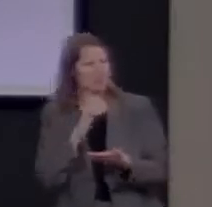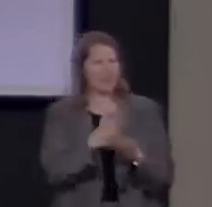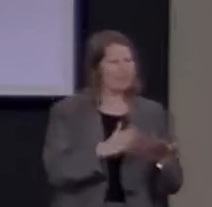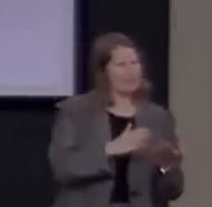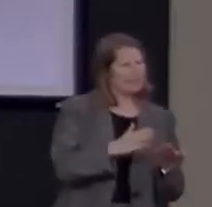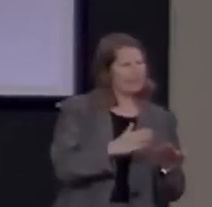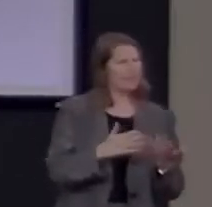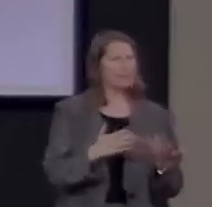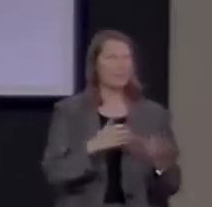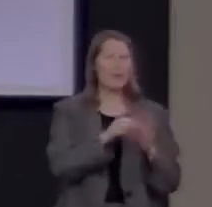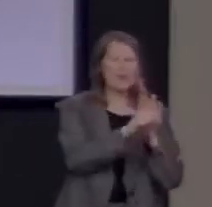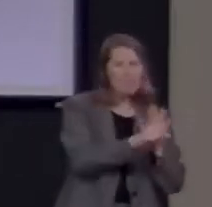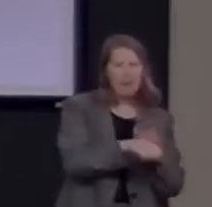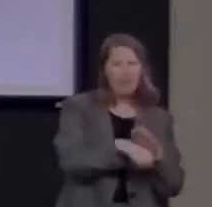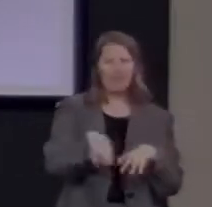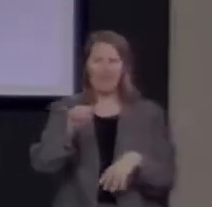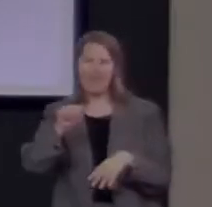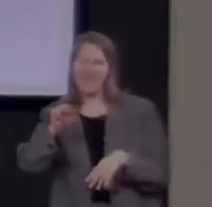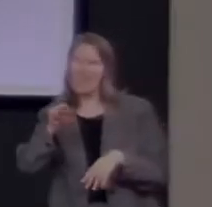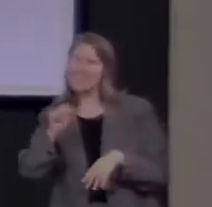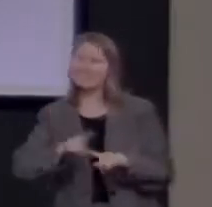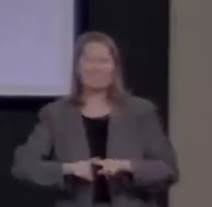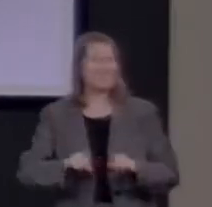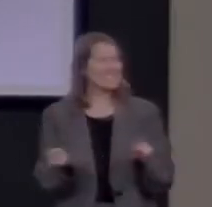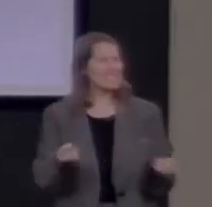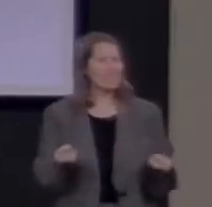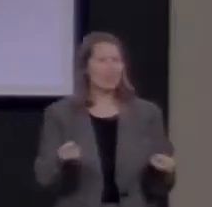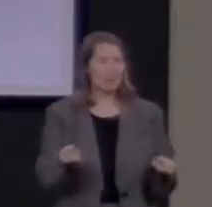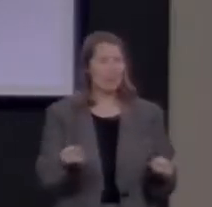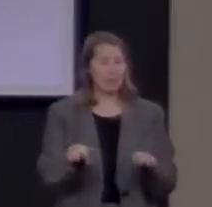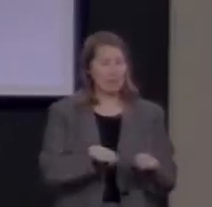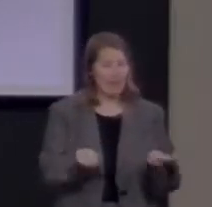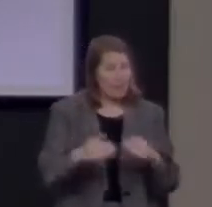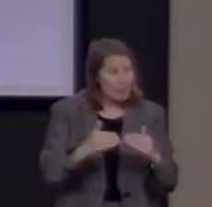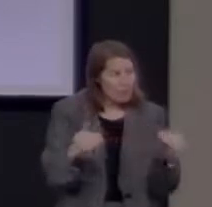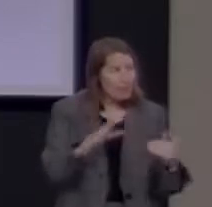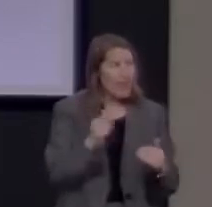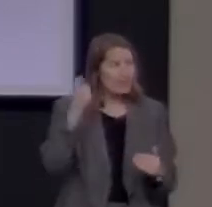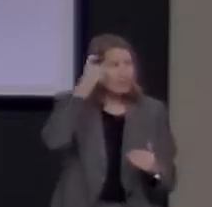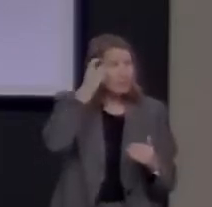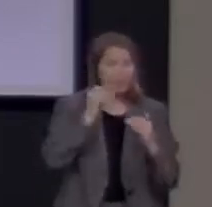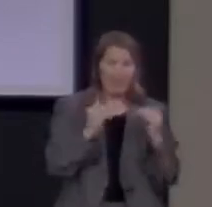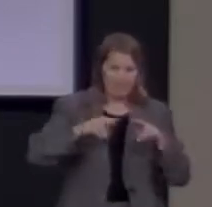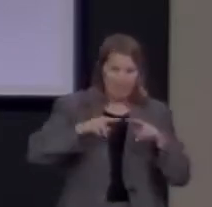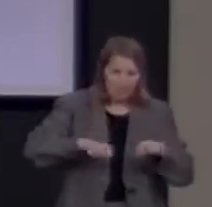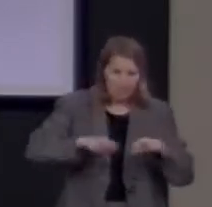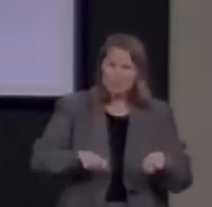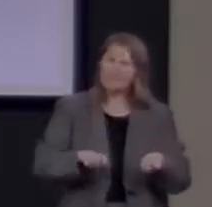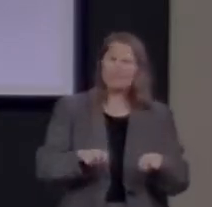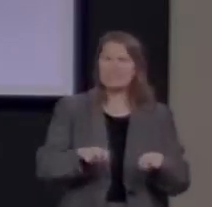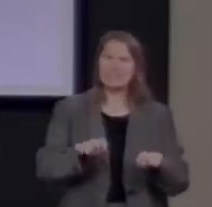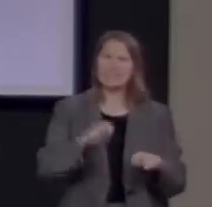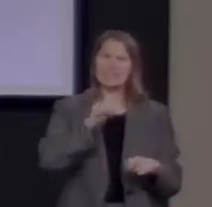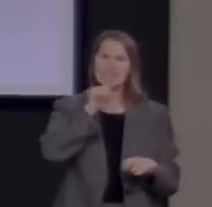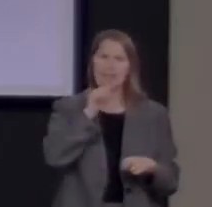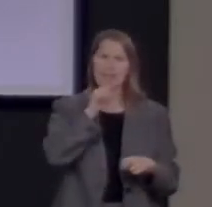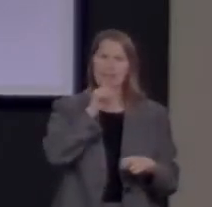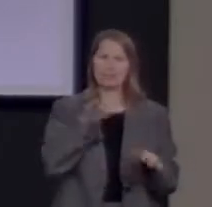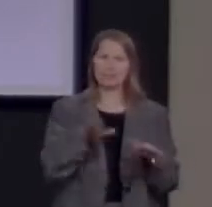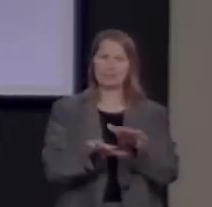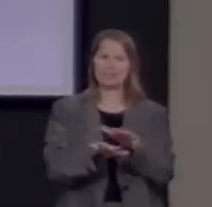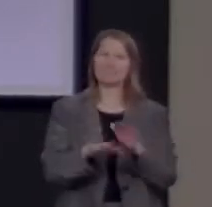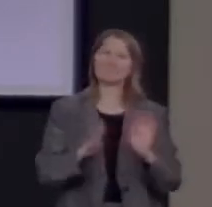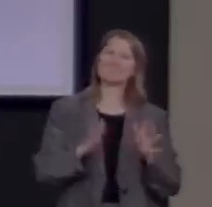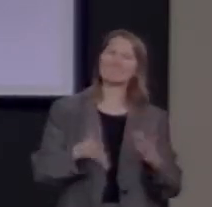And I think it's time that we have new theoretical accounts and that we consider that symbols clearly. I think it's time that we have new